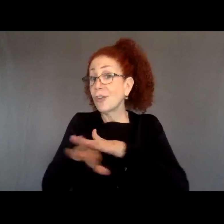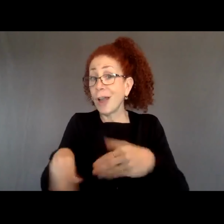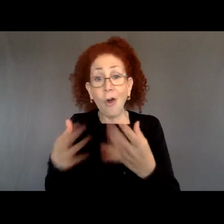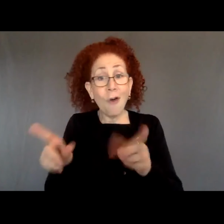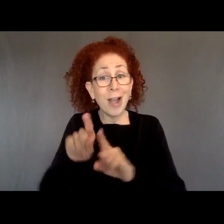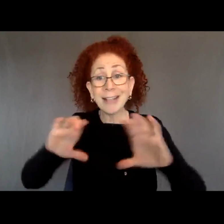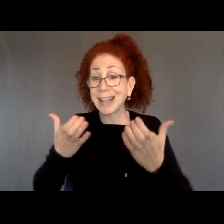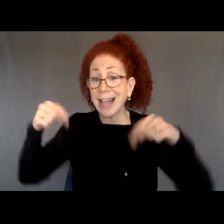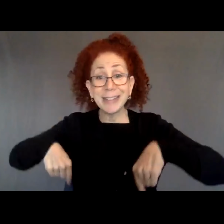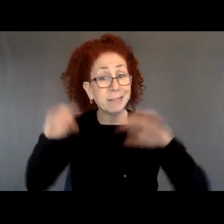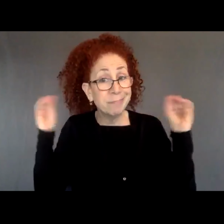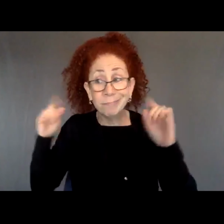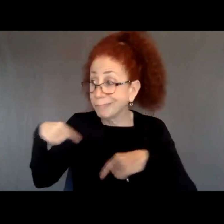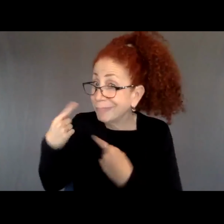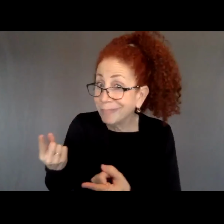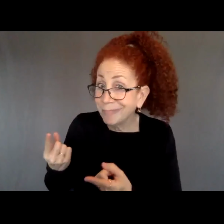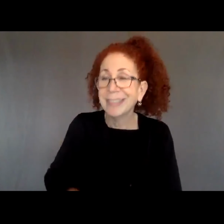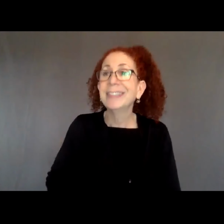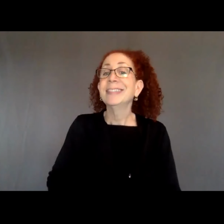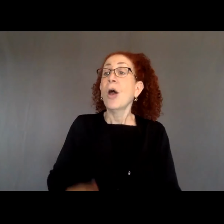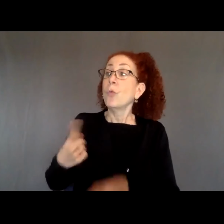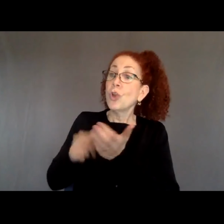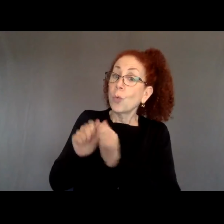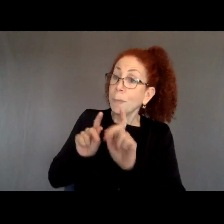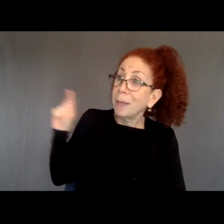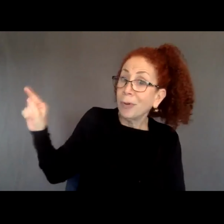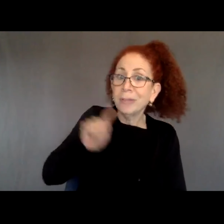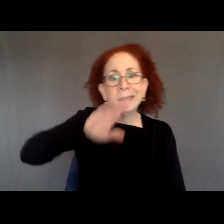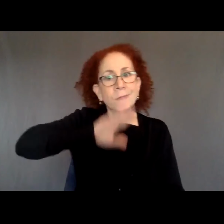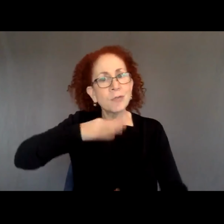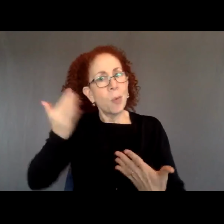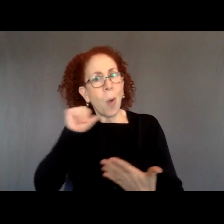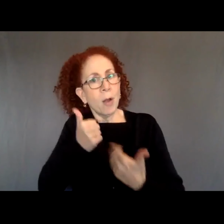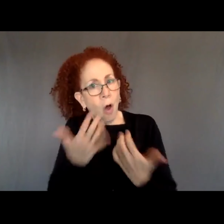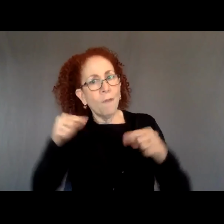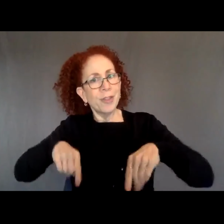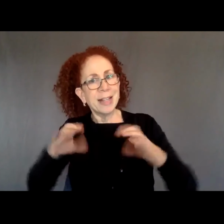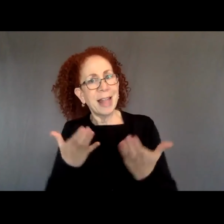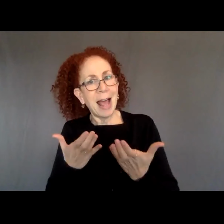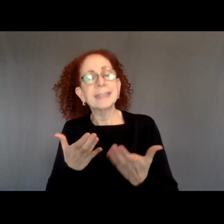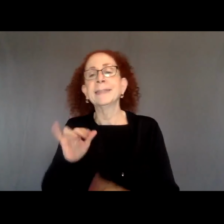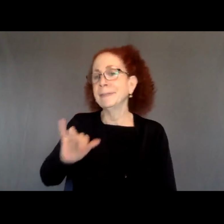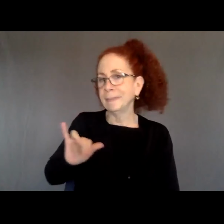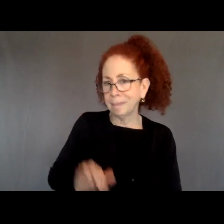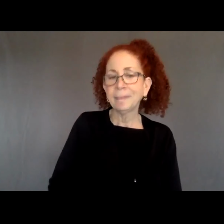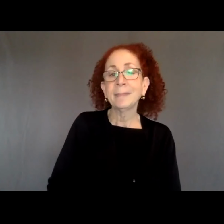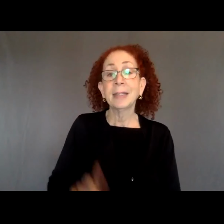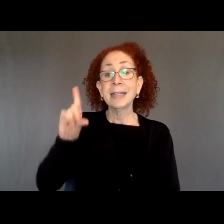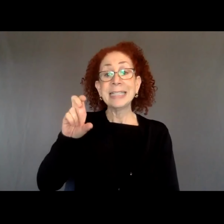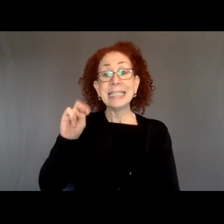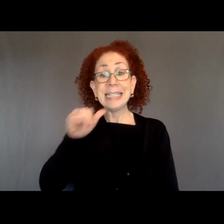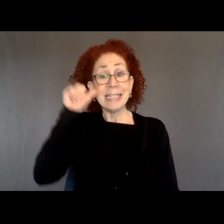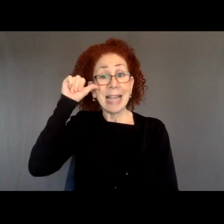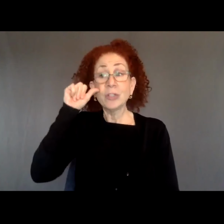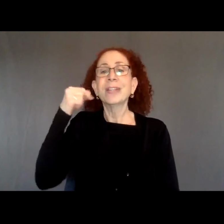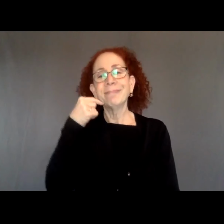I've talked to some people who have experienced that with frustration in the past. And as the dean was saying yesterday, it's